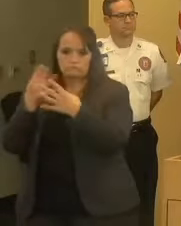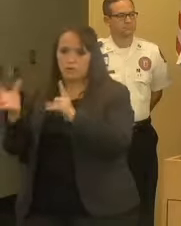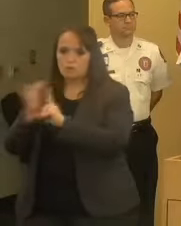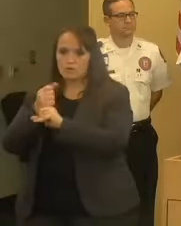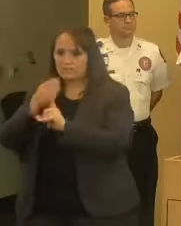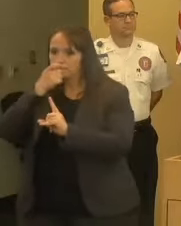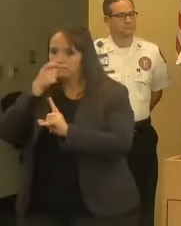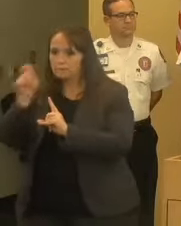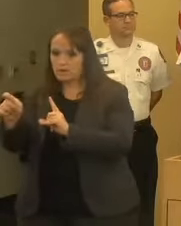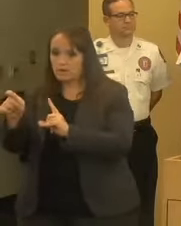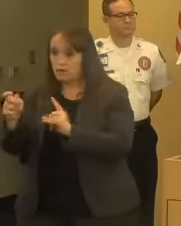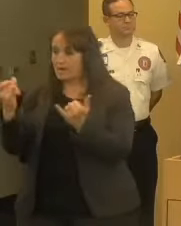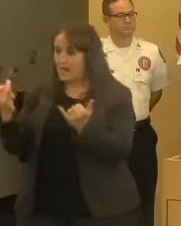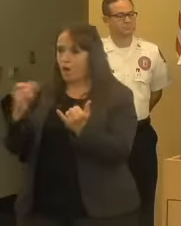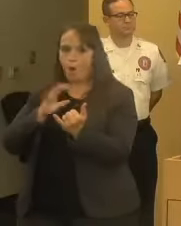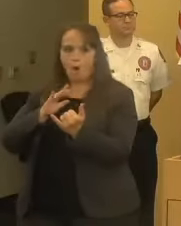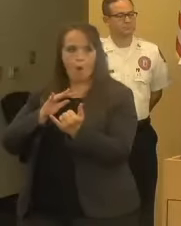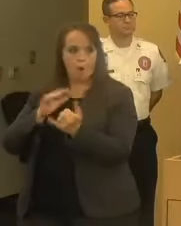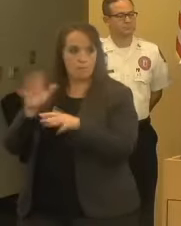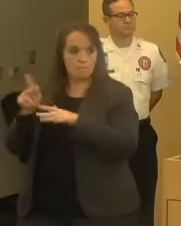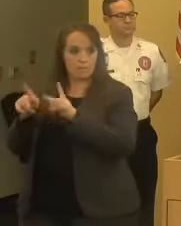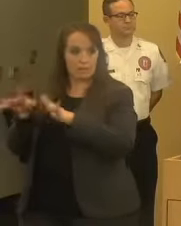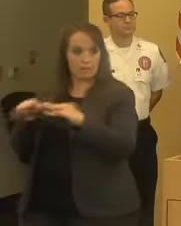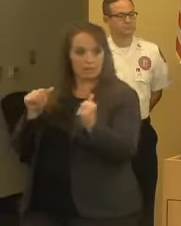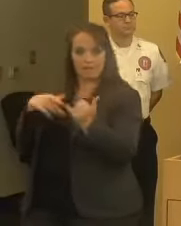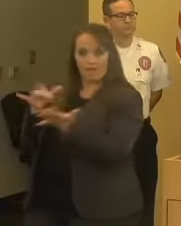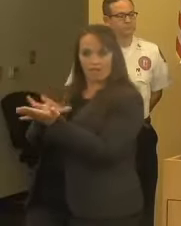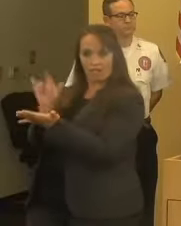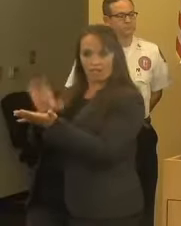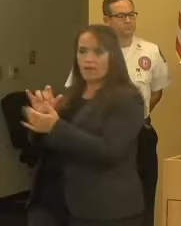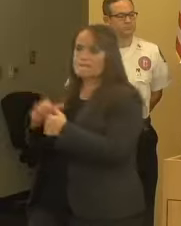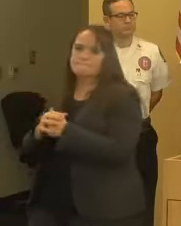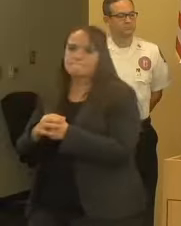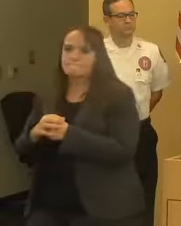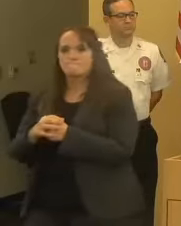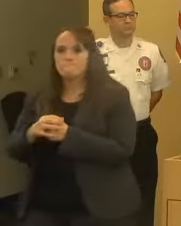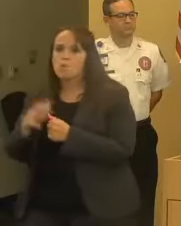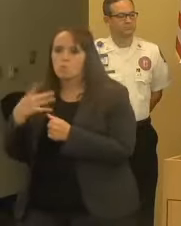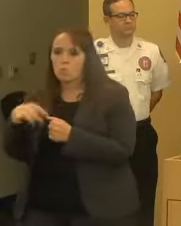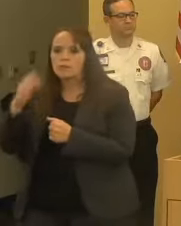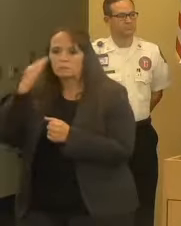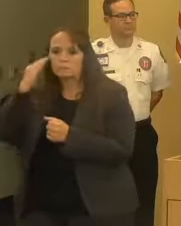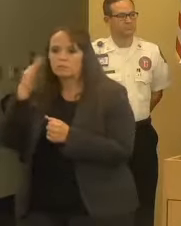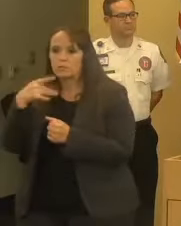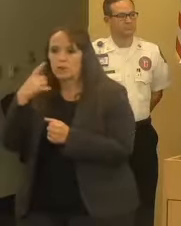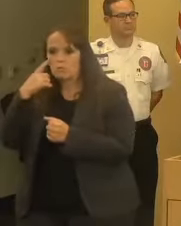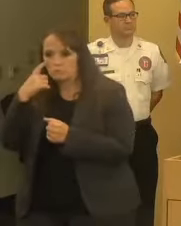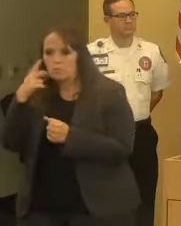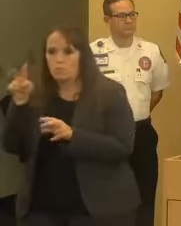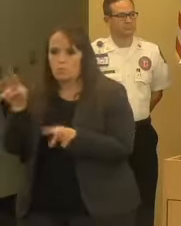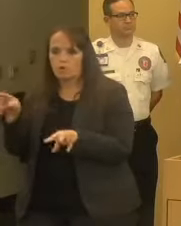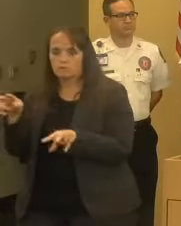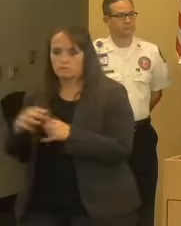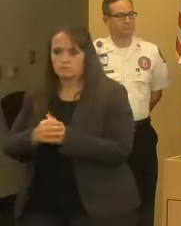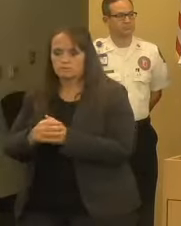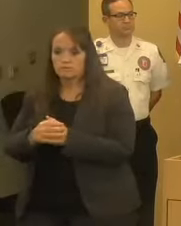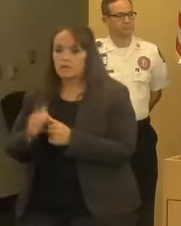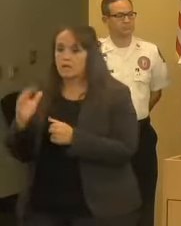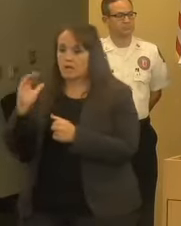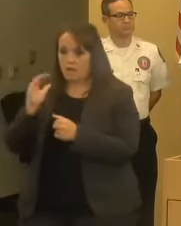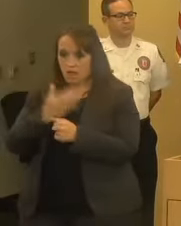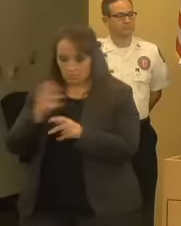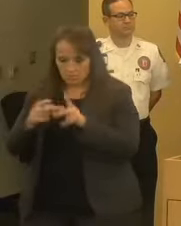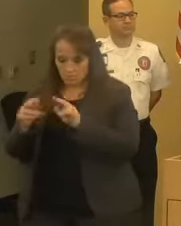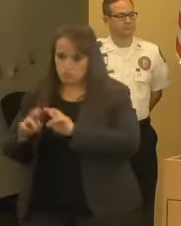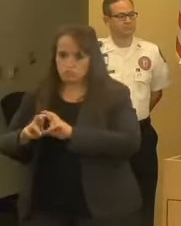here that are evacuating. Our traffic unit is fully stood up, and they are staffing all the evacuation routes that